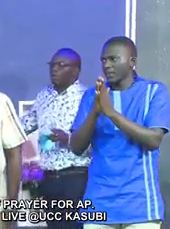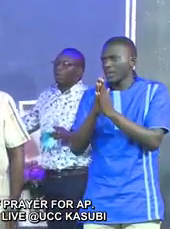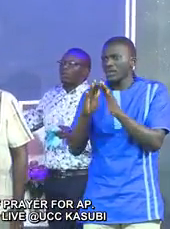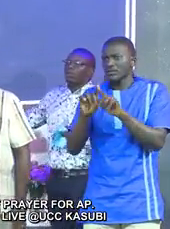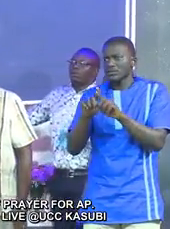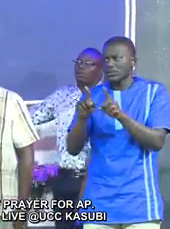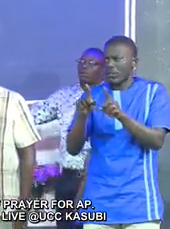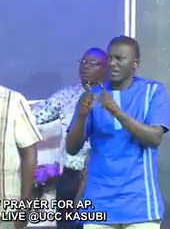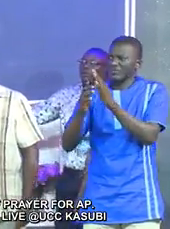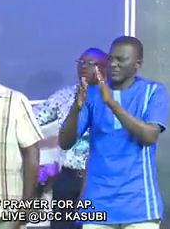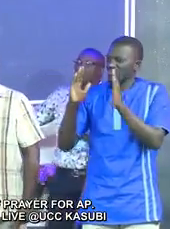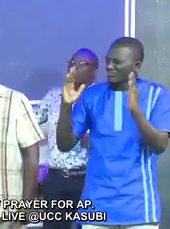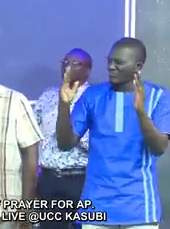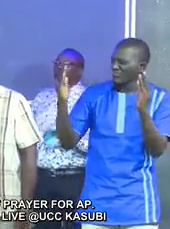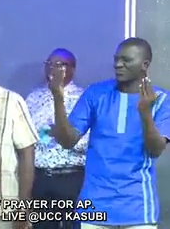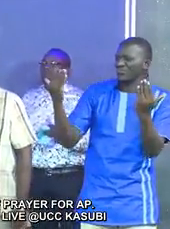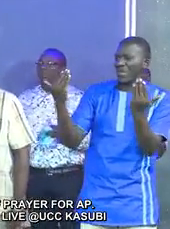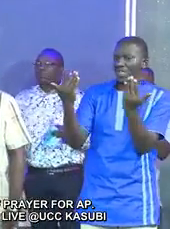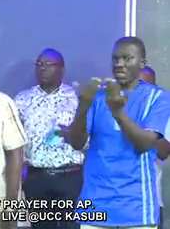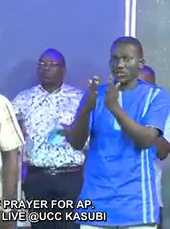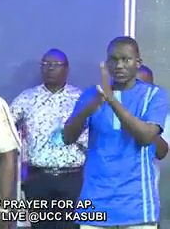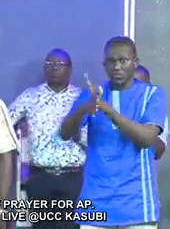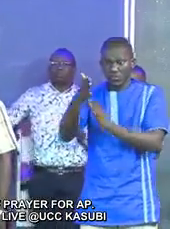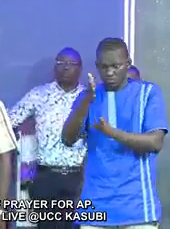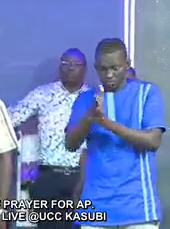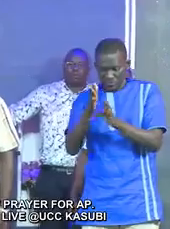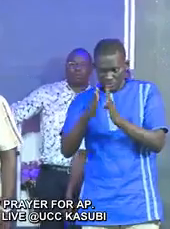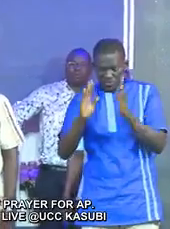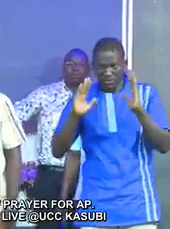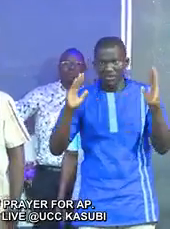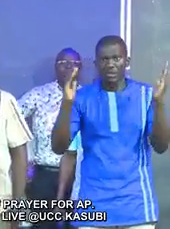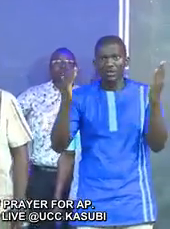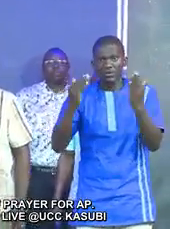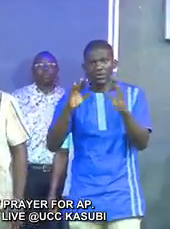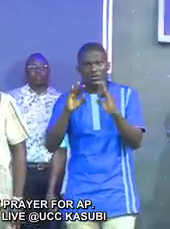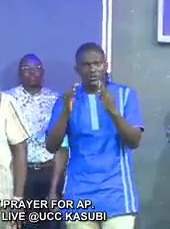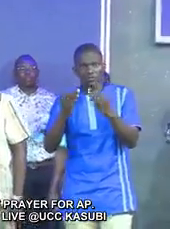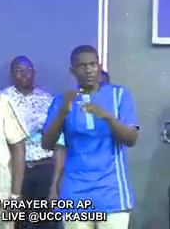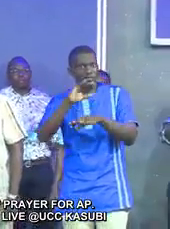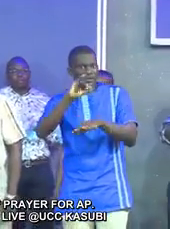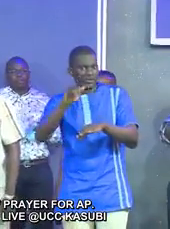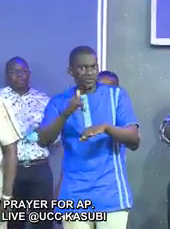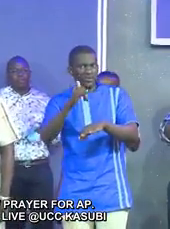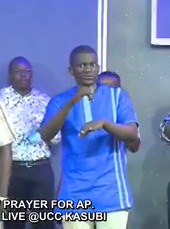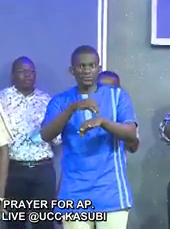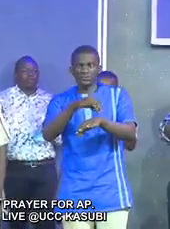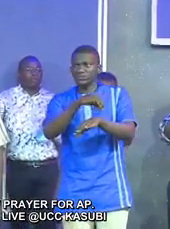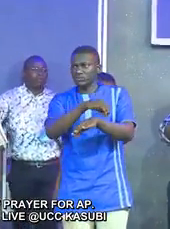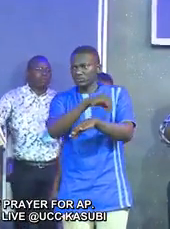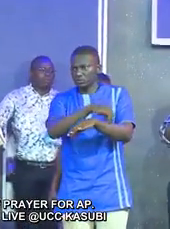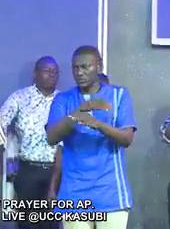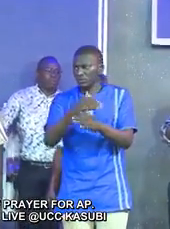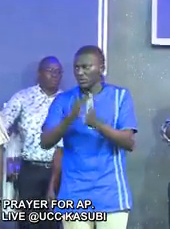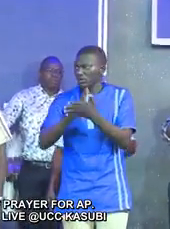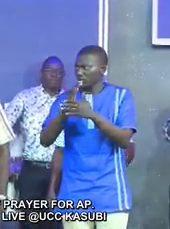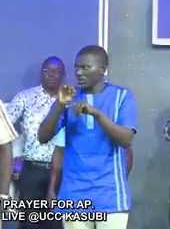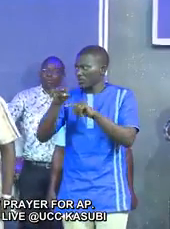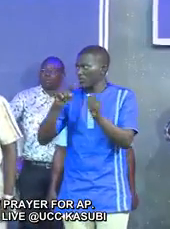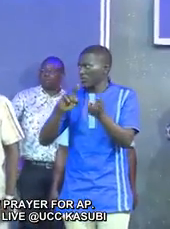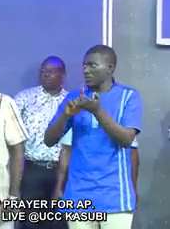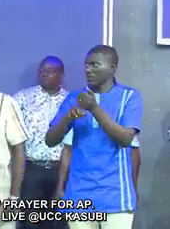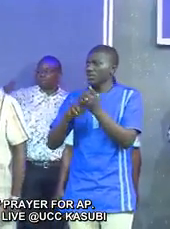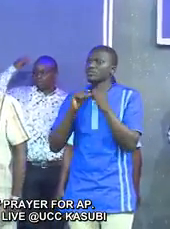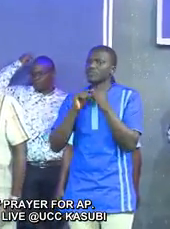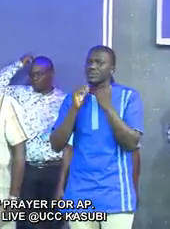yateeka ku famire ya Yobu wabeerewo okubikkibwako. oluvannyuma tujja kufuna musumba